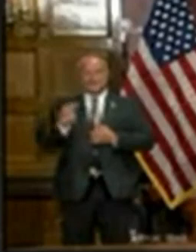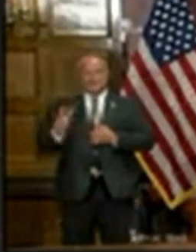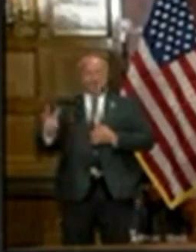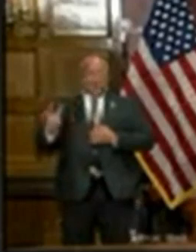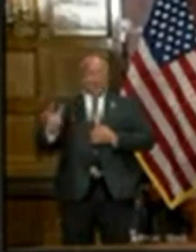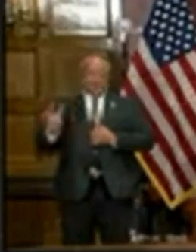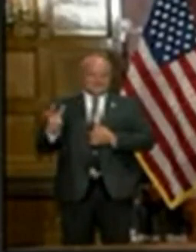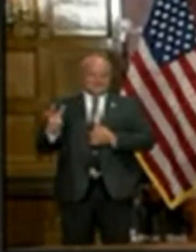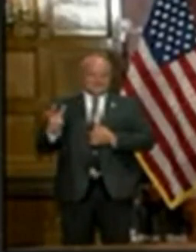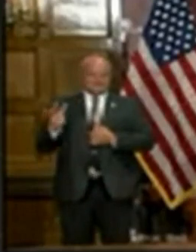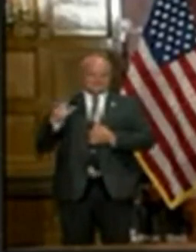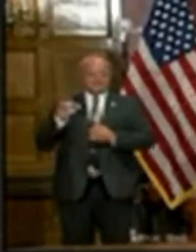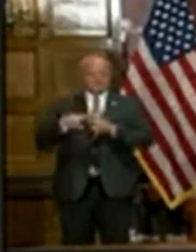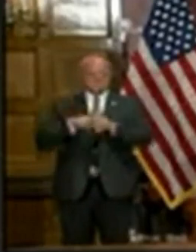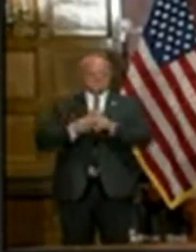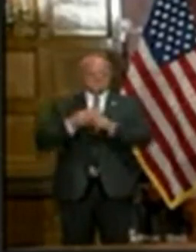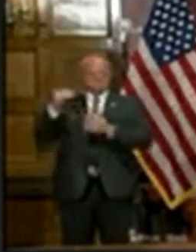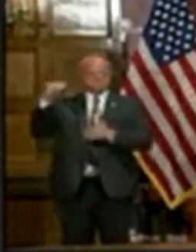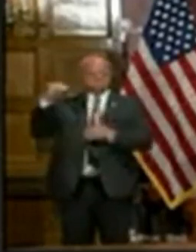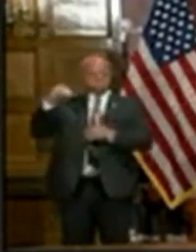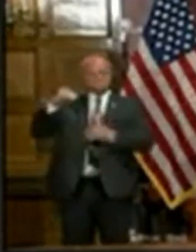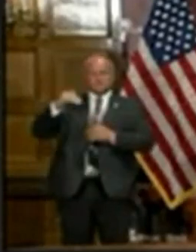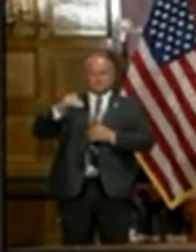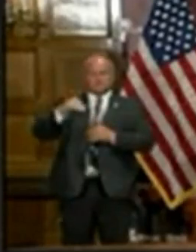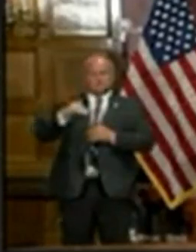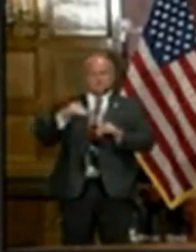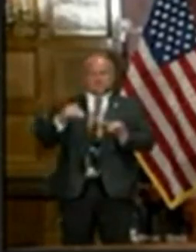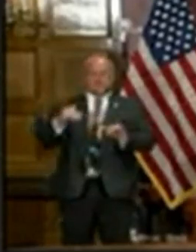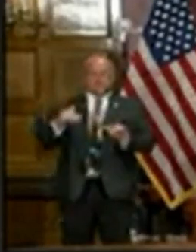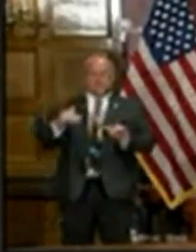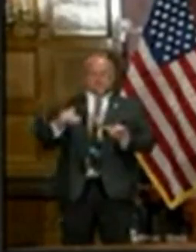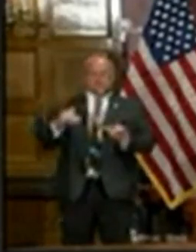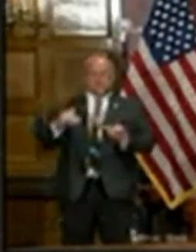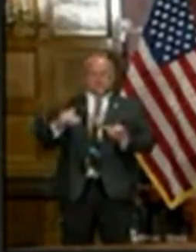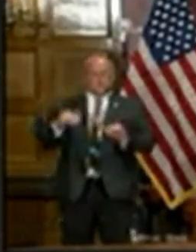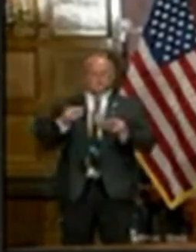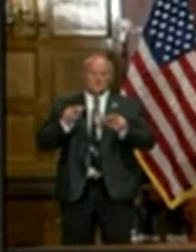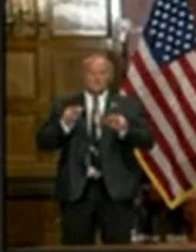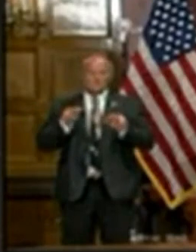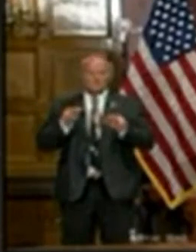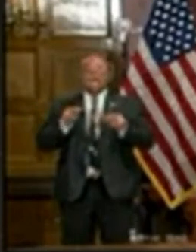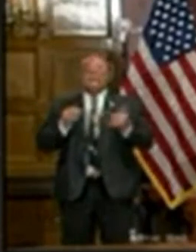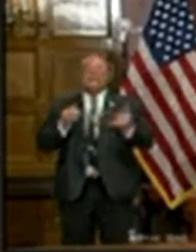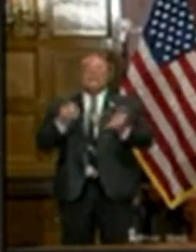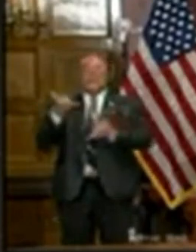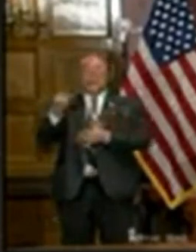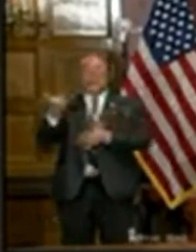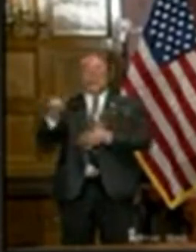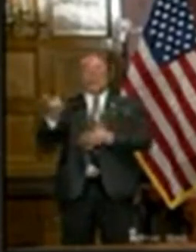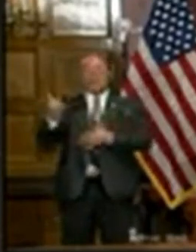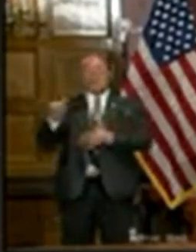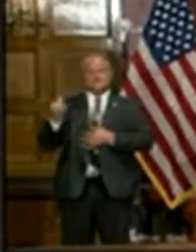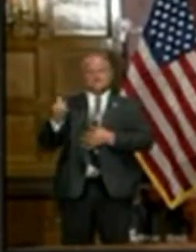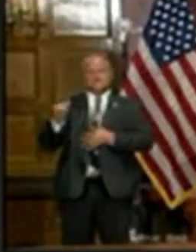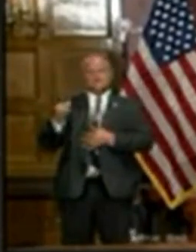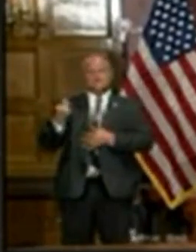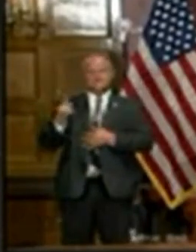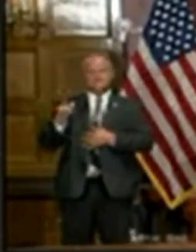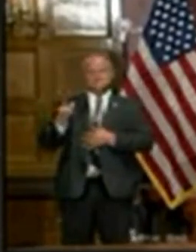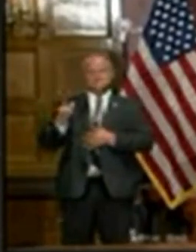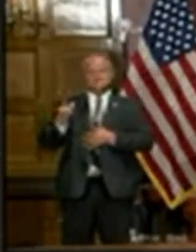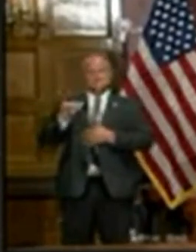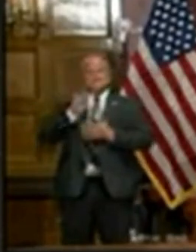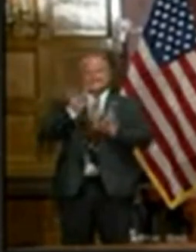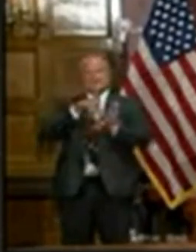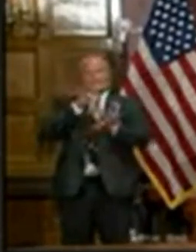Southwest, and that's starting to point down as well. If you look at the yellow, which is